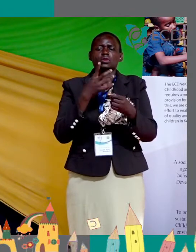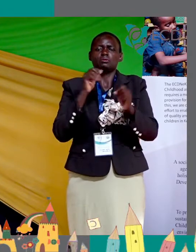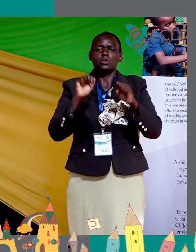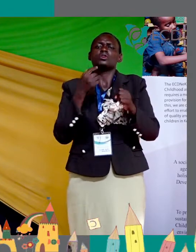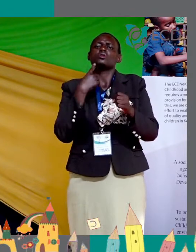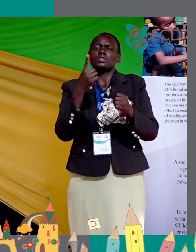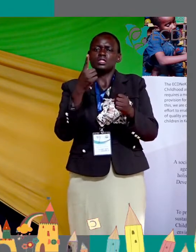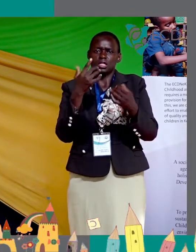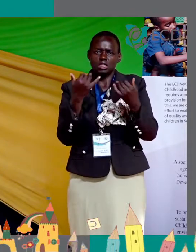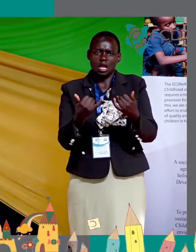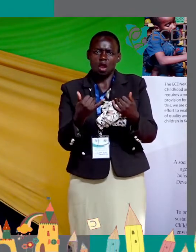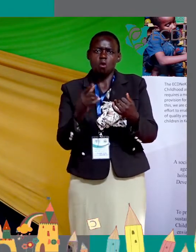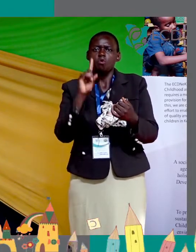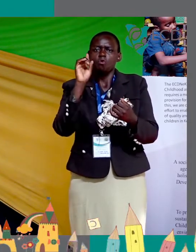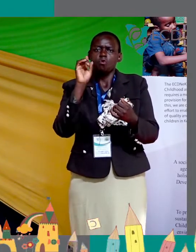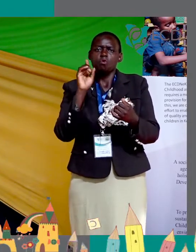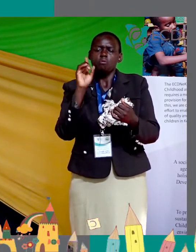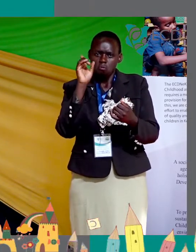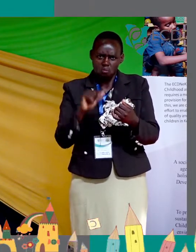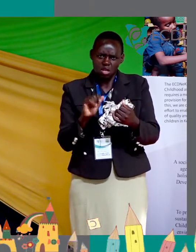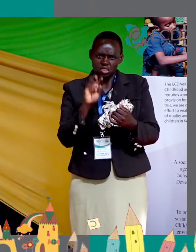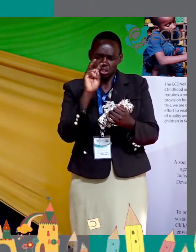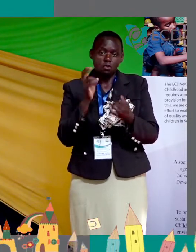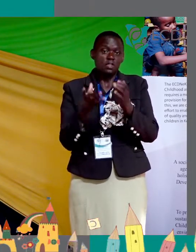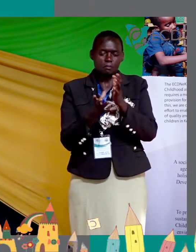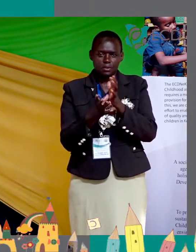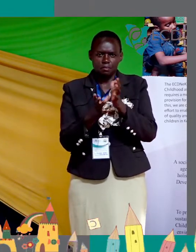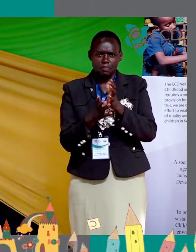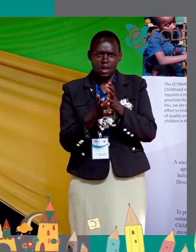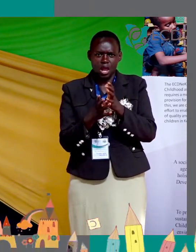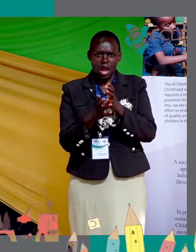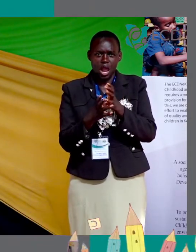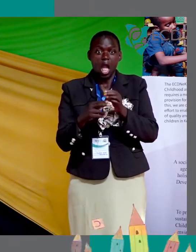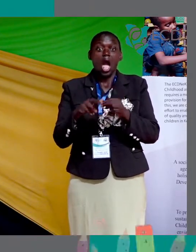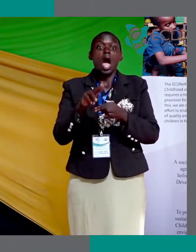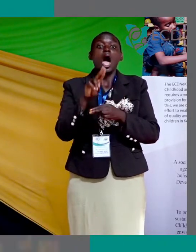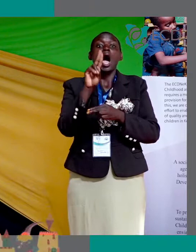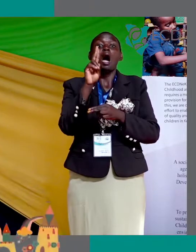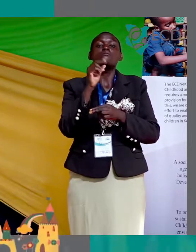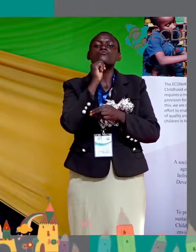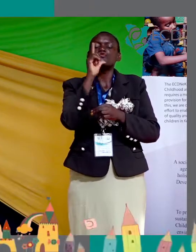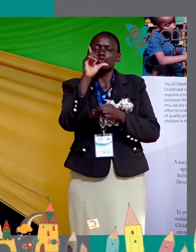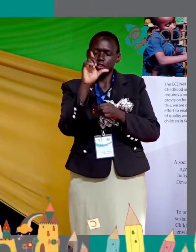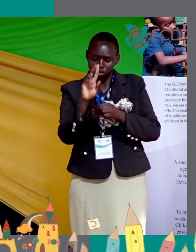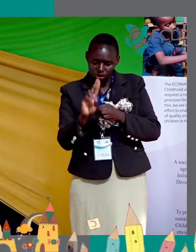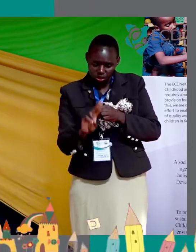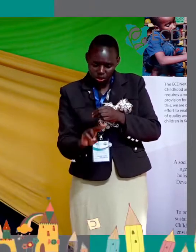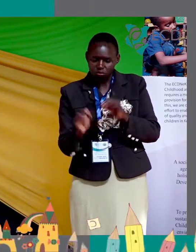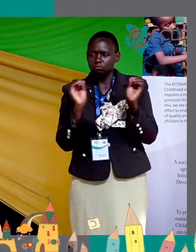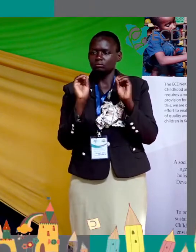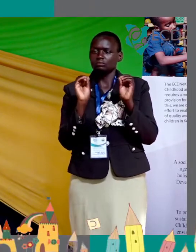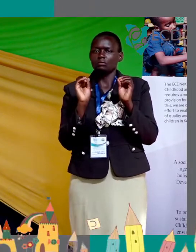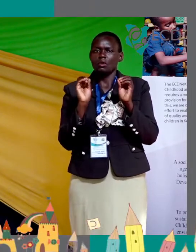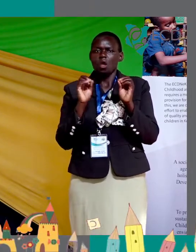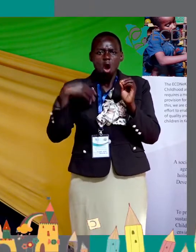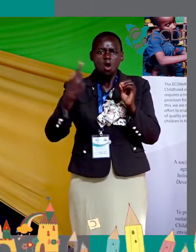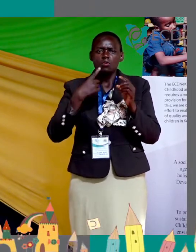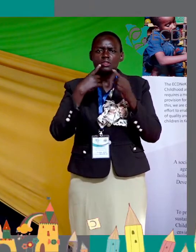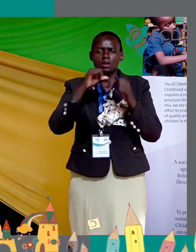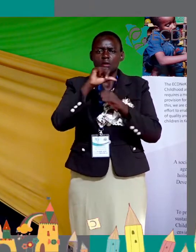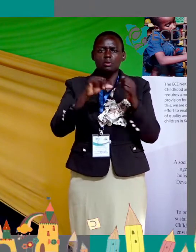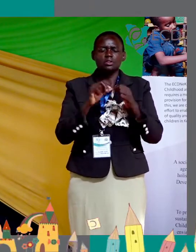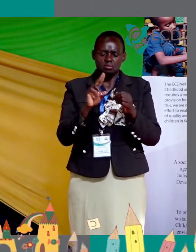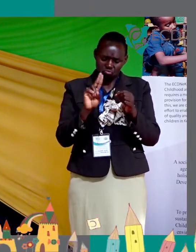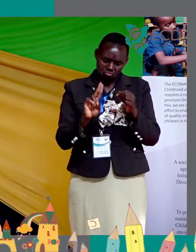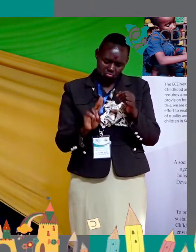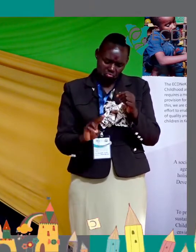say today, we must address the problem up the stream, not down the stream. We have been addressing the problems down